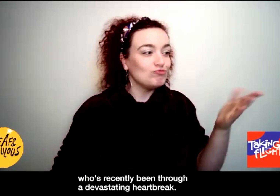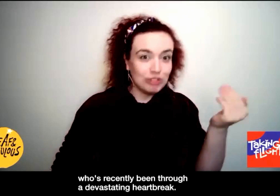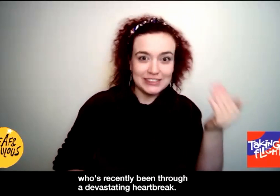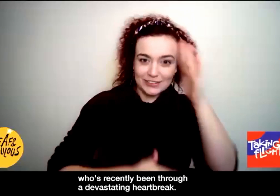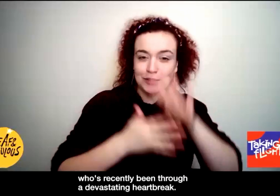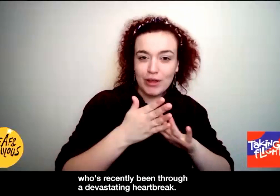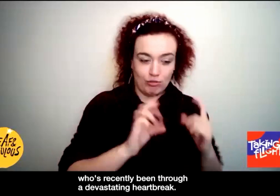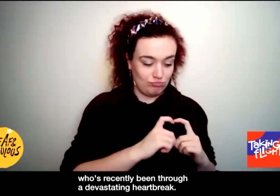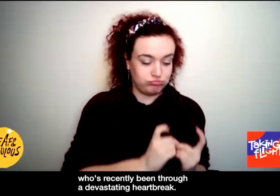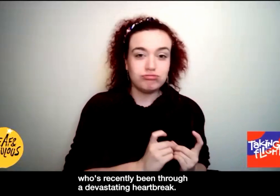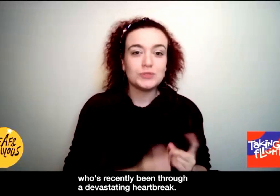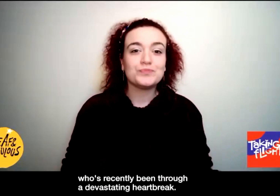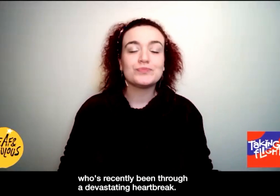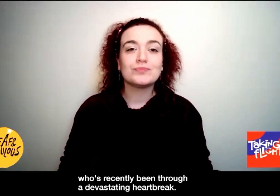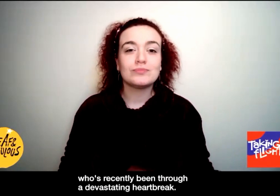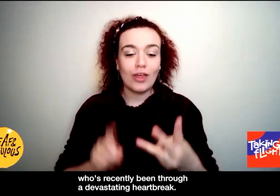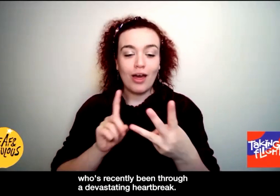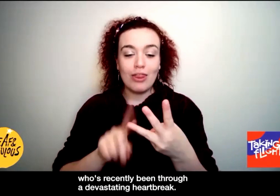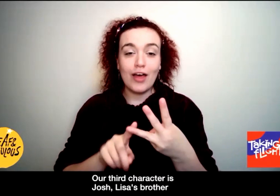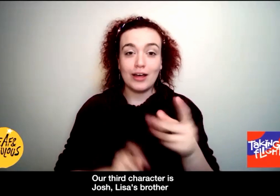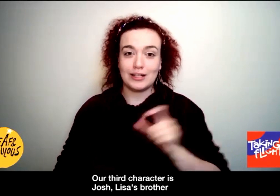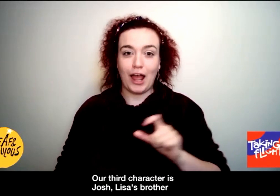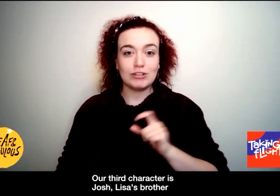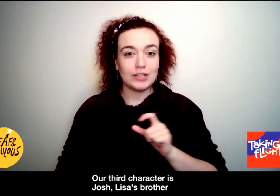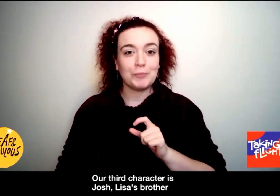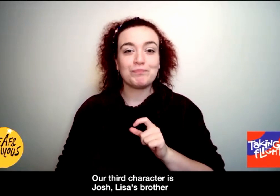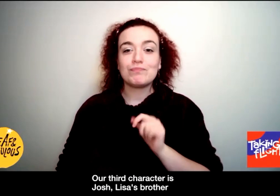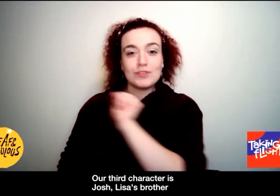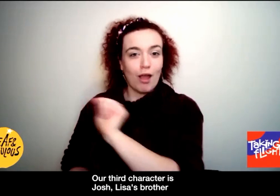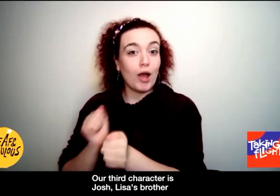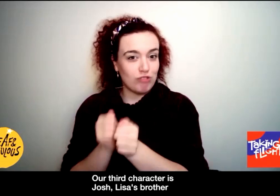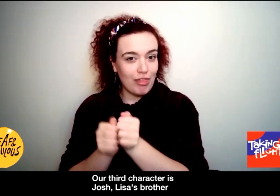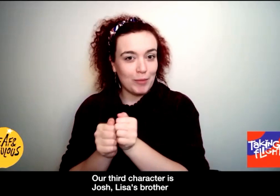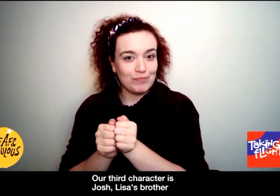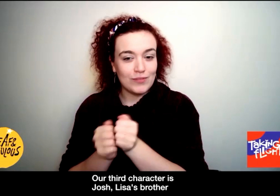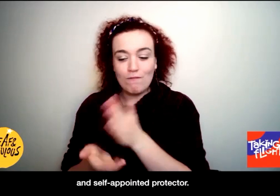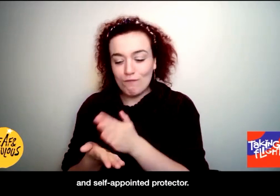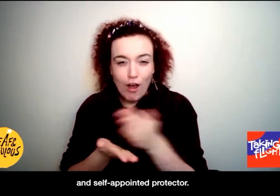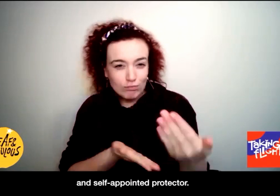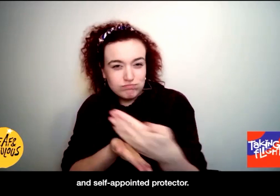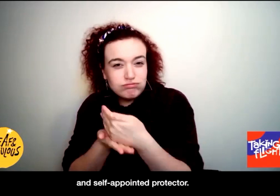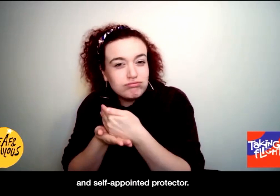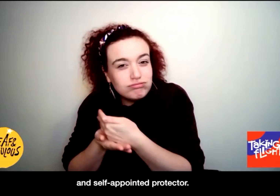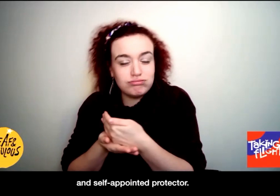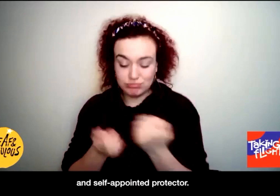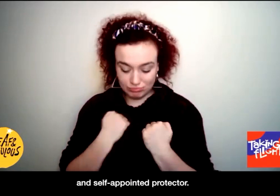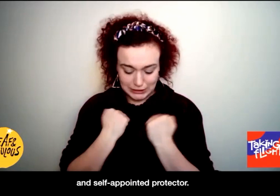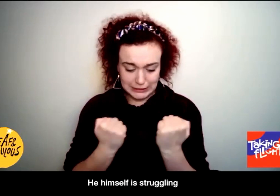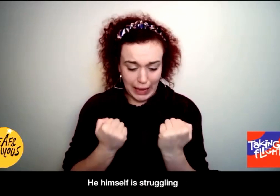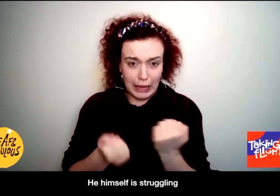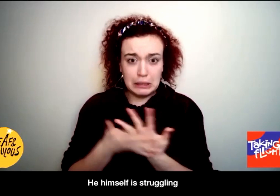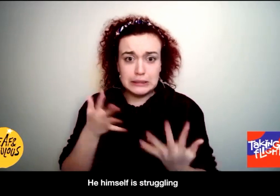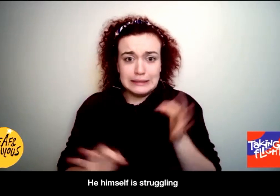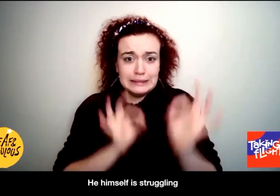of the language who's recently been through a devastating heartbreak. Our third character is Josh, Lisa's brother and self-appointed